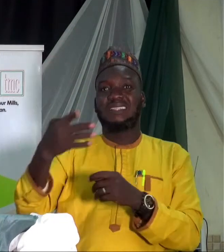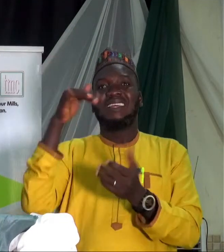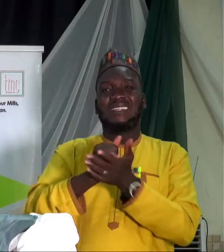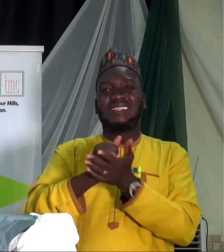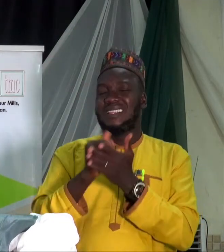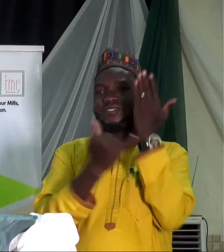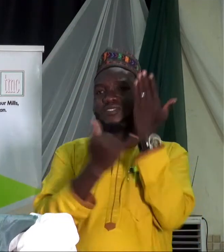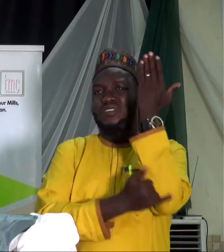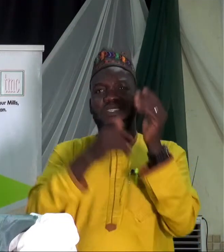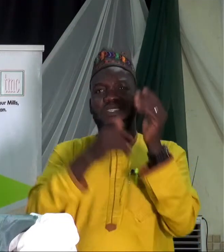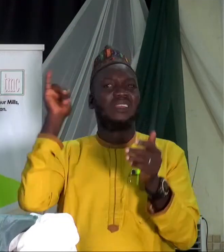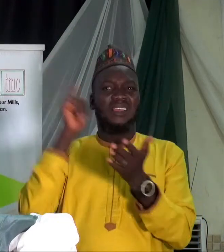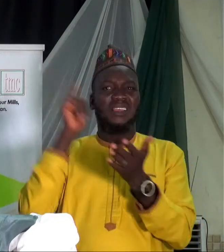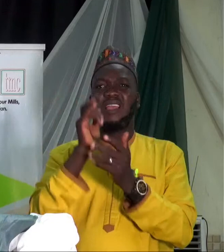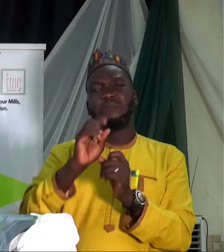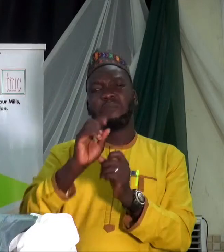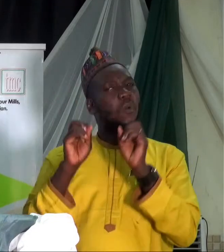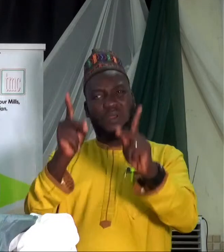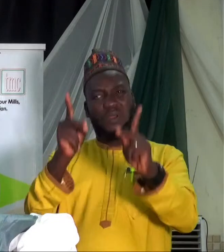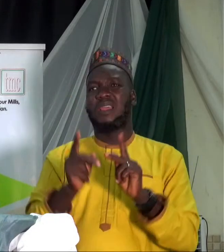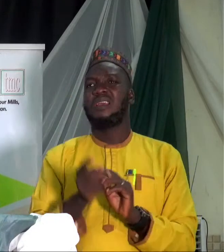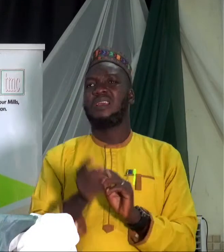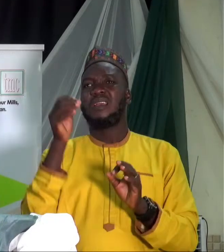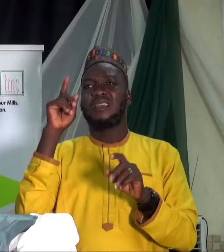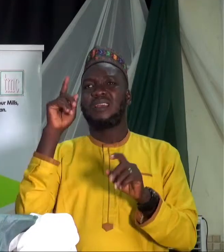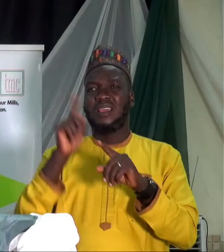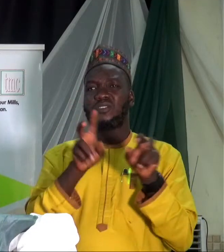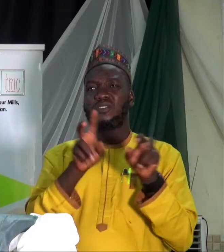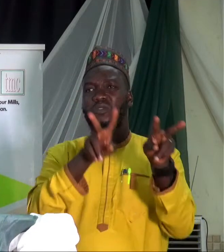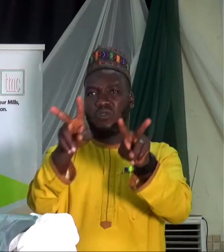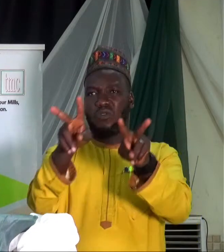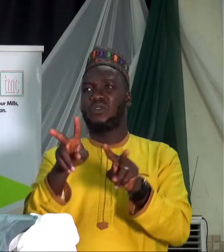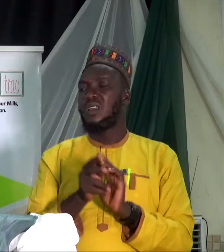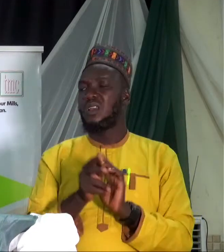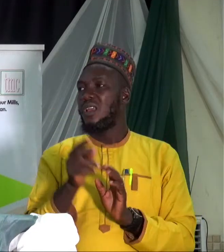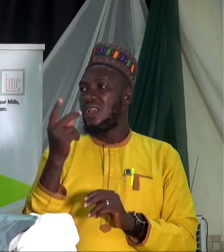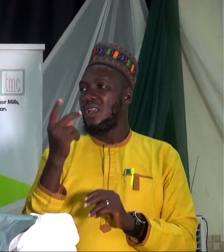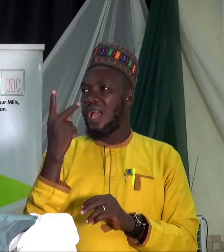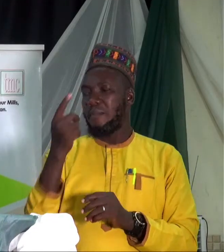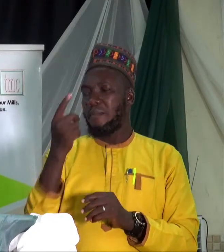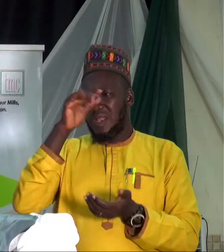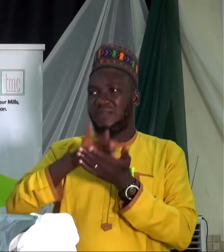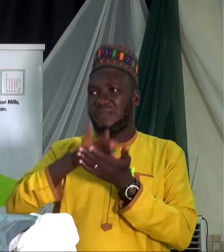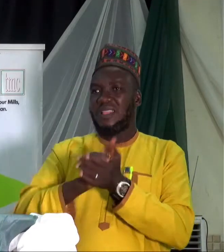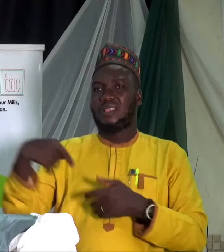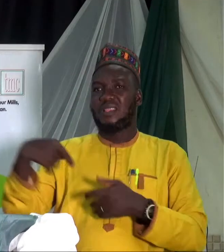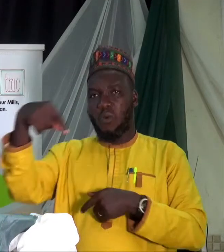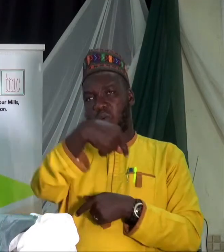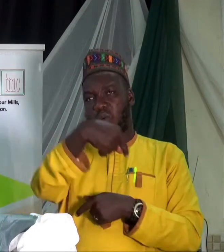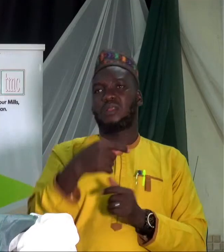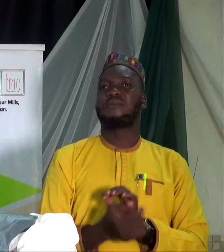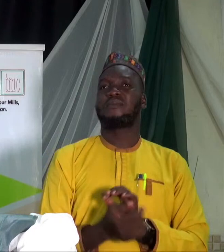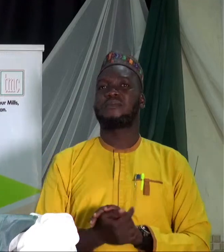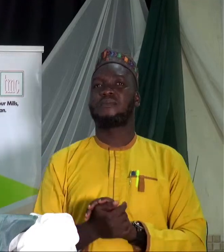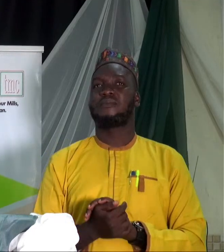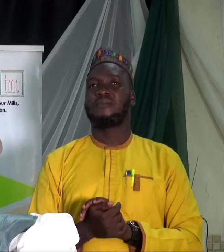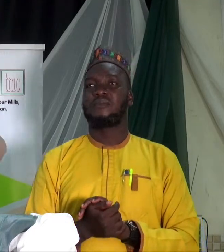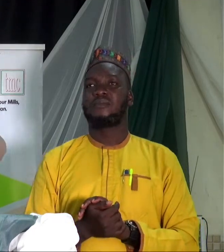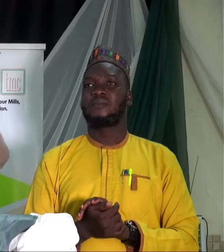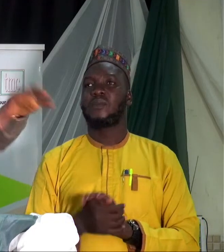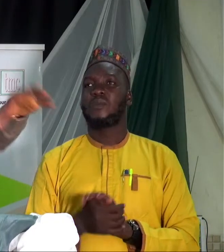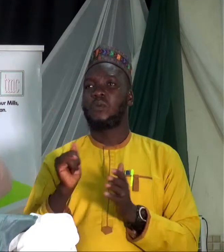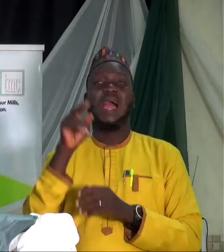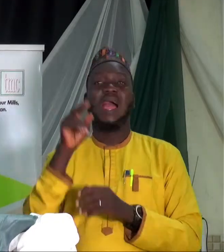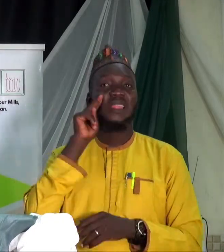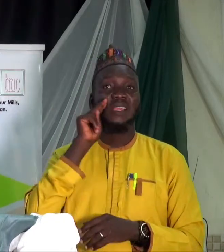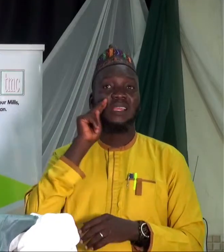So if that be the case, can't we look inward and believe pe awa yi ni an je Nigeria awa ina